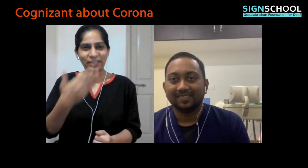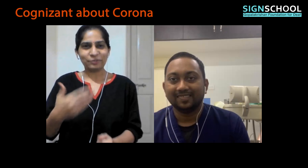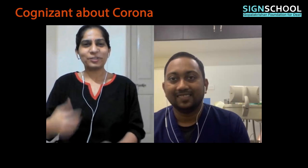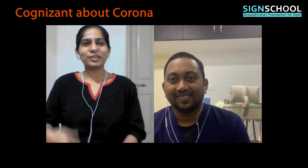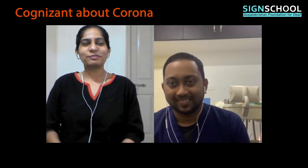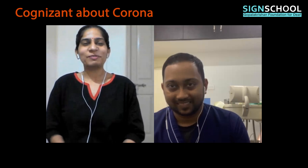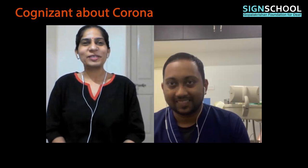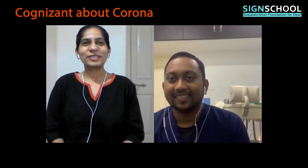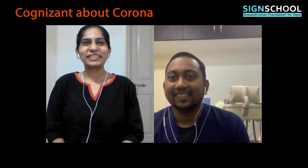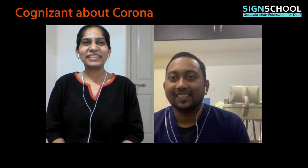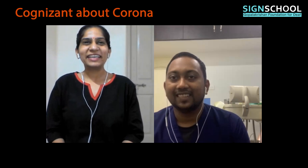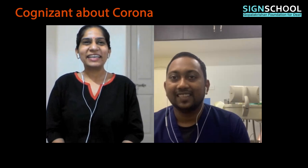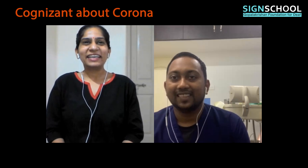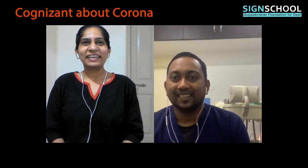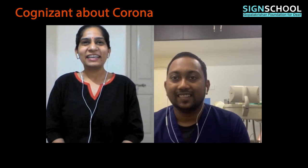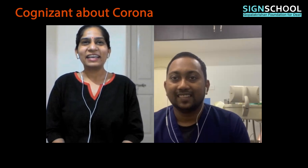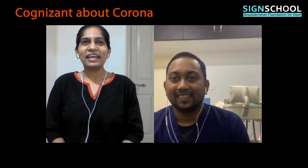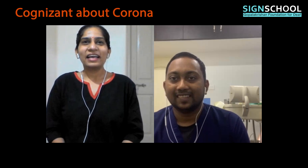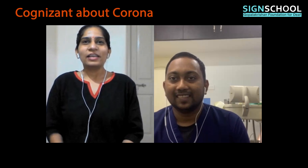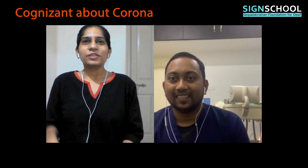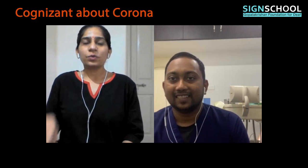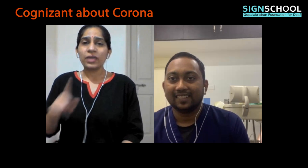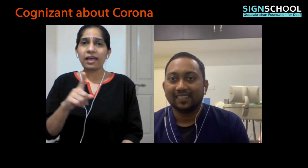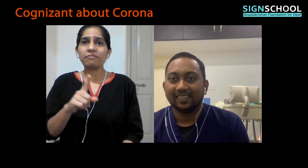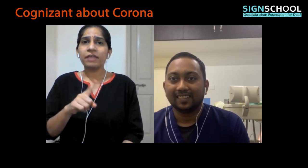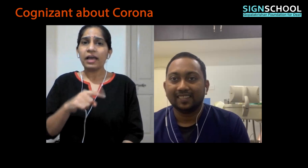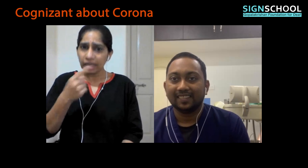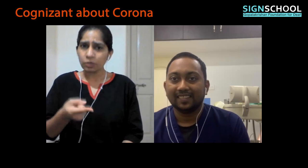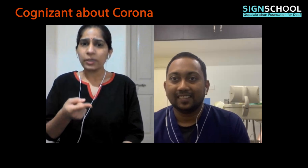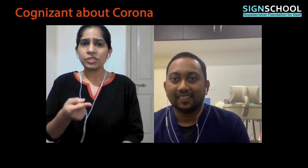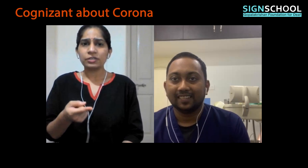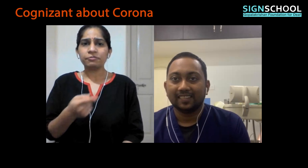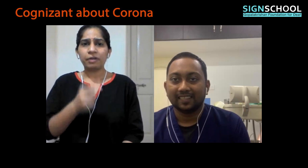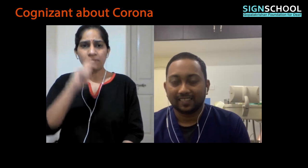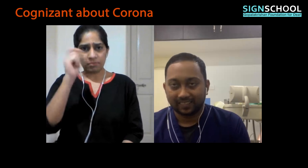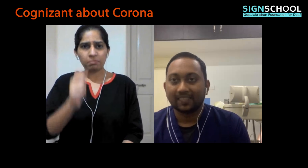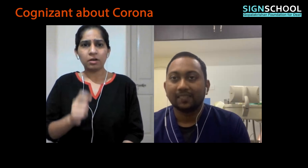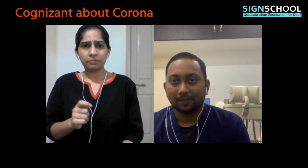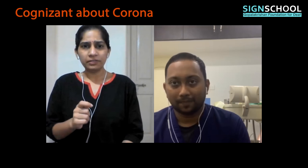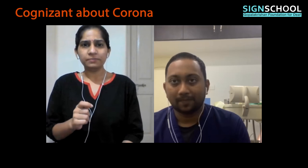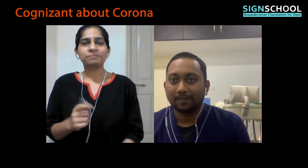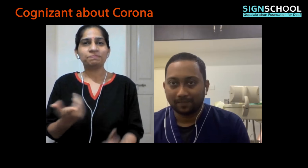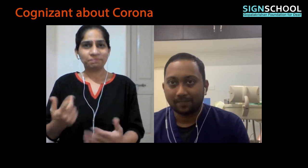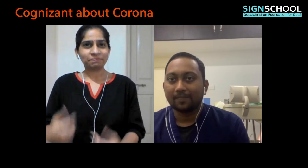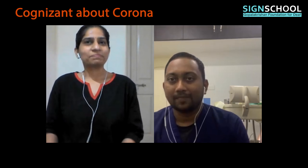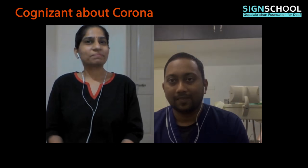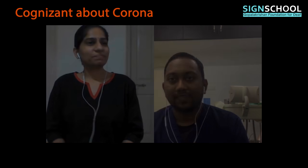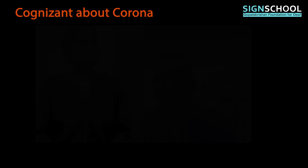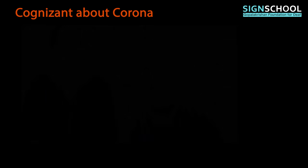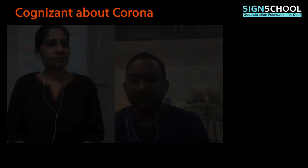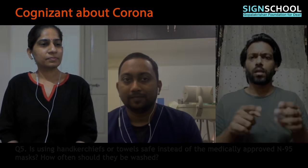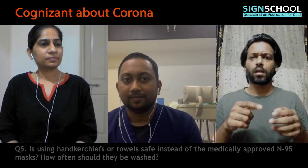Great. Thank you for that information. So we have another question from Mervin.